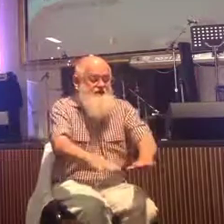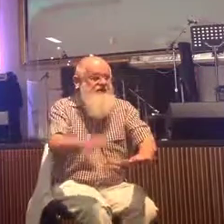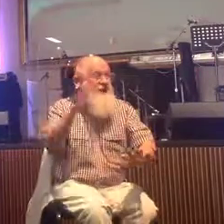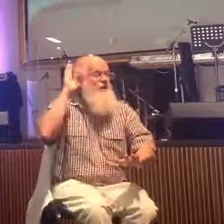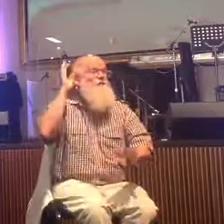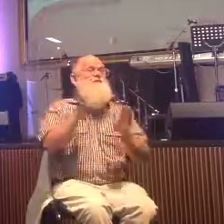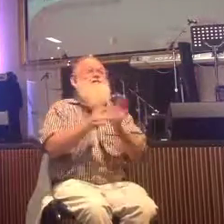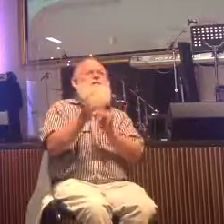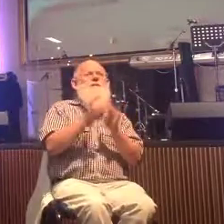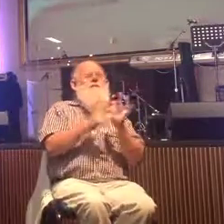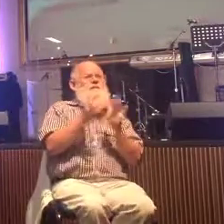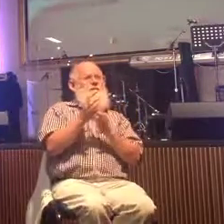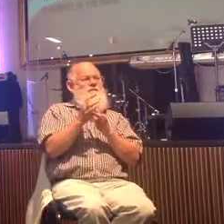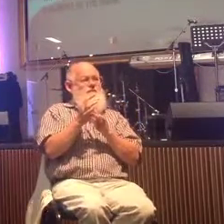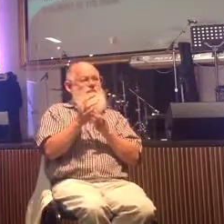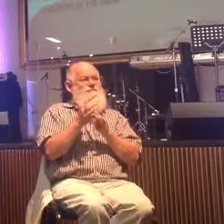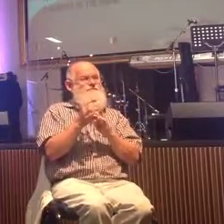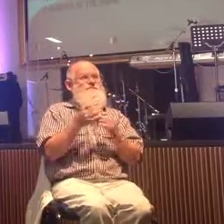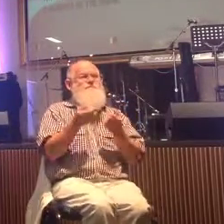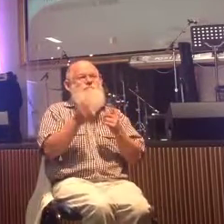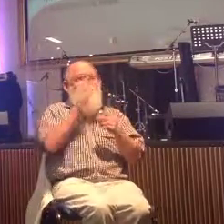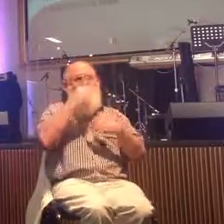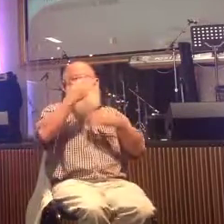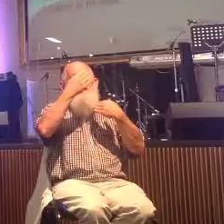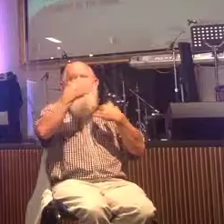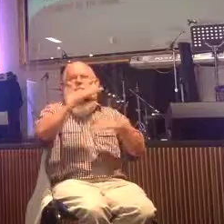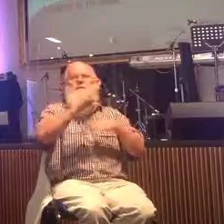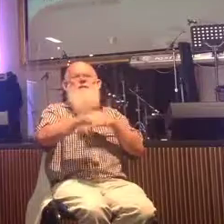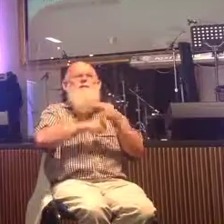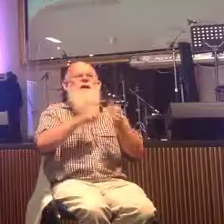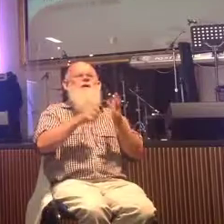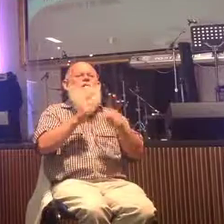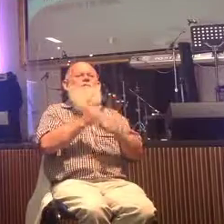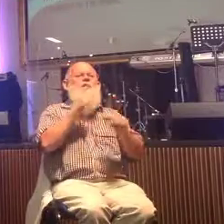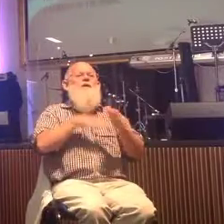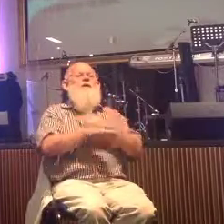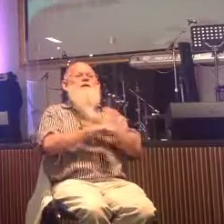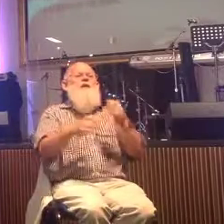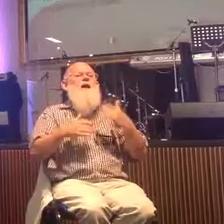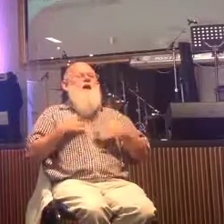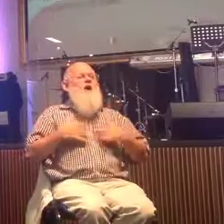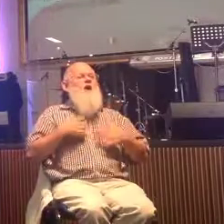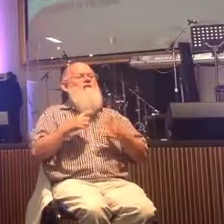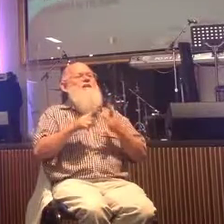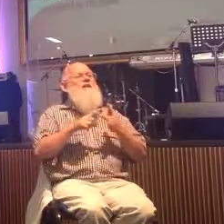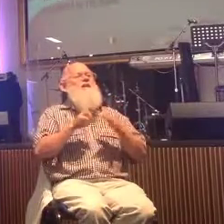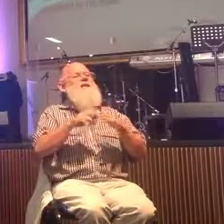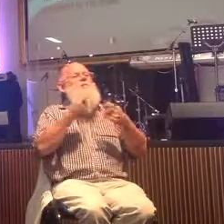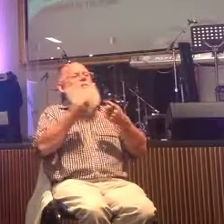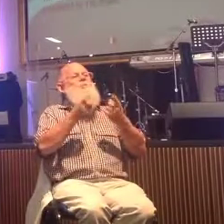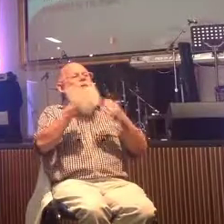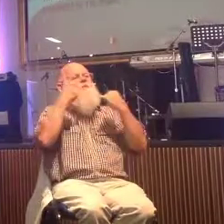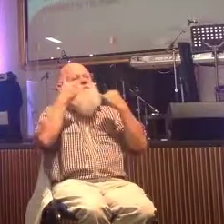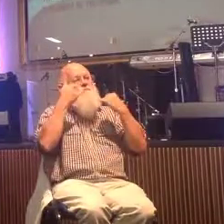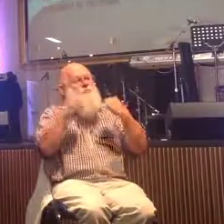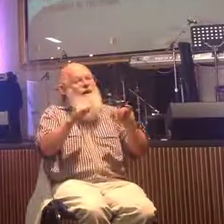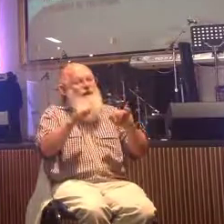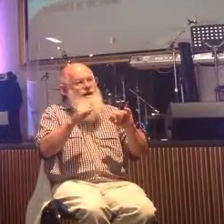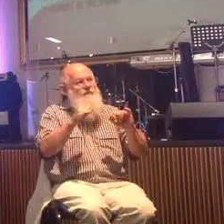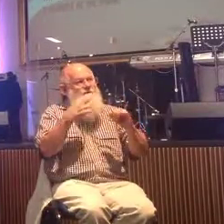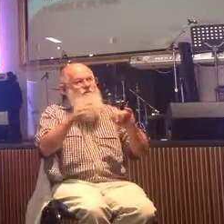We can limit the transforming power of God in our lives if we fail to uphold and lift